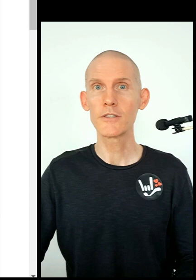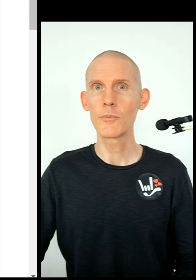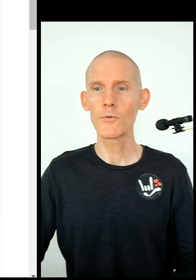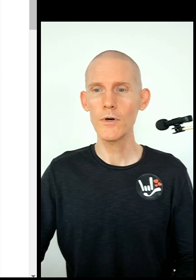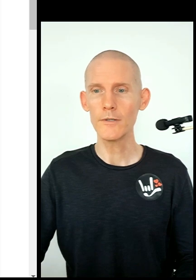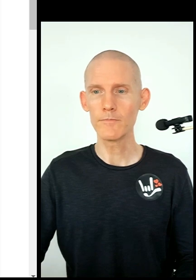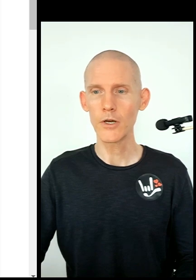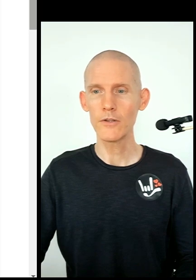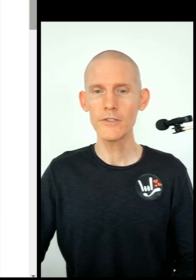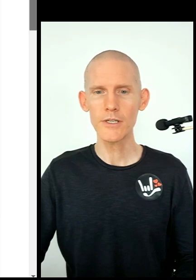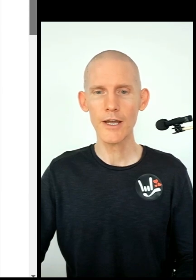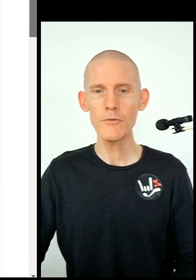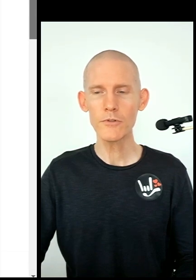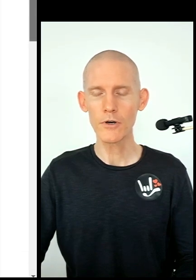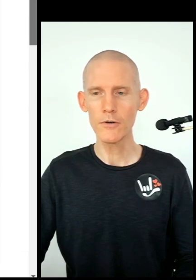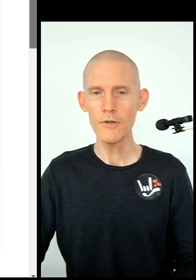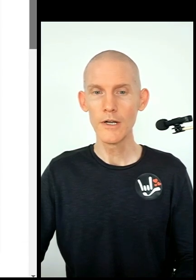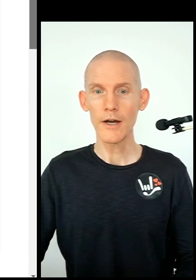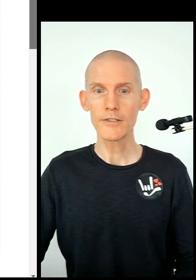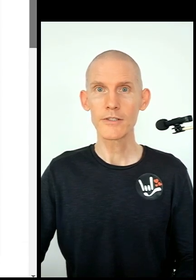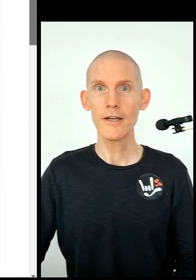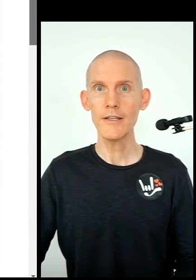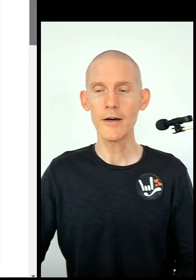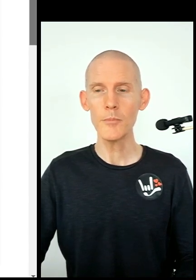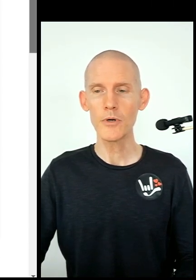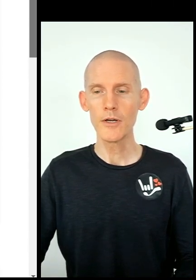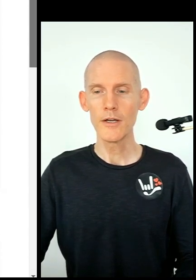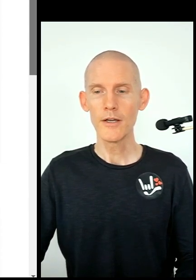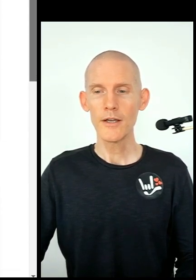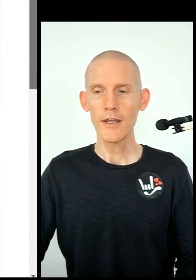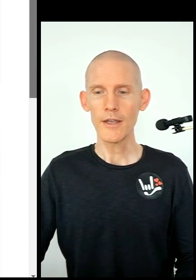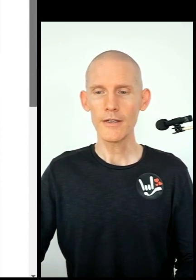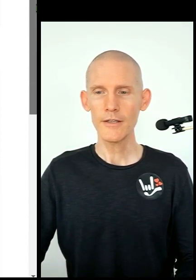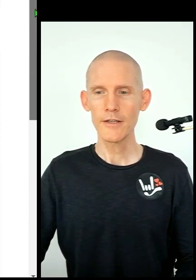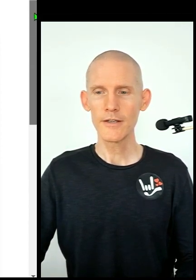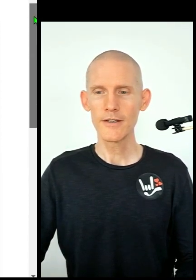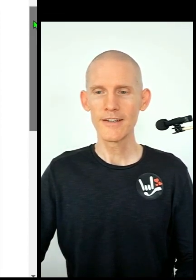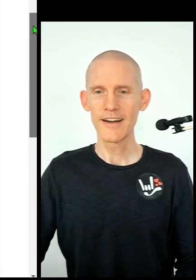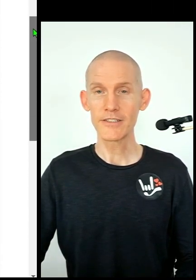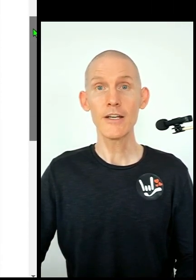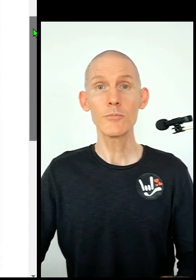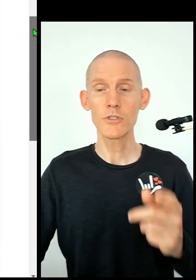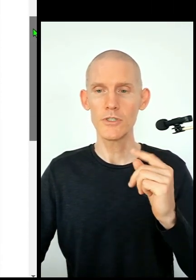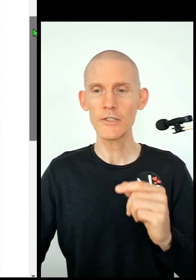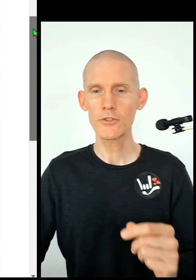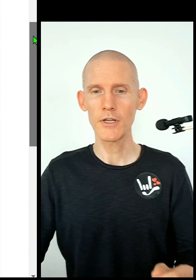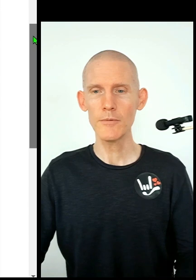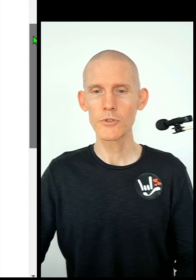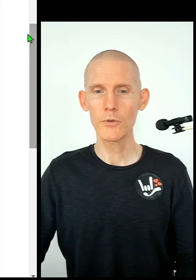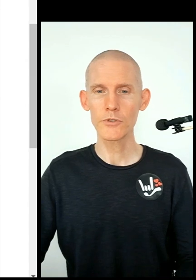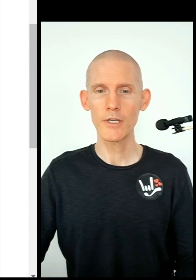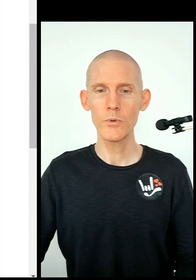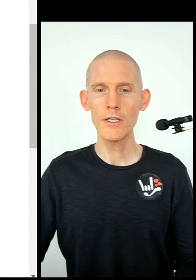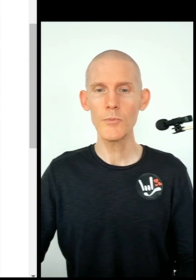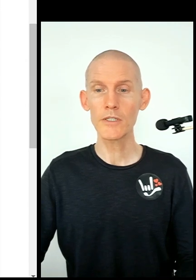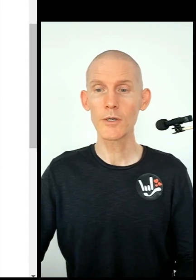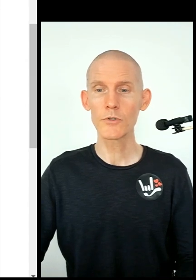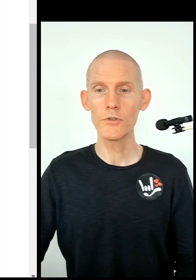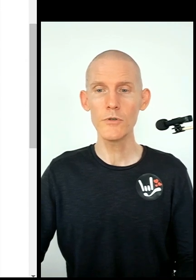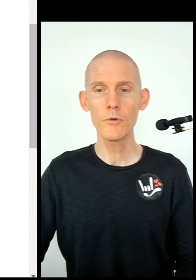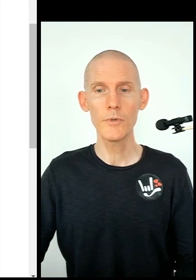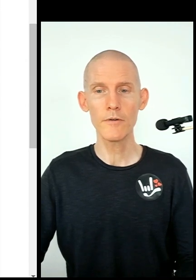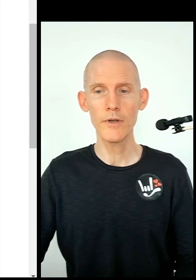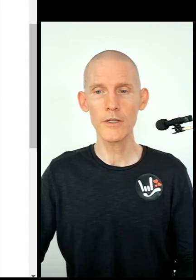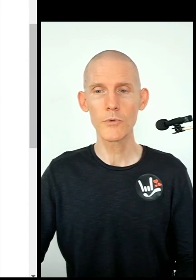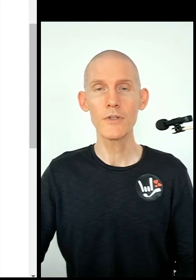Weekly Mix number 1. Now, in this account, though, I signed up, and I signed up just yesterday. So it will say Weekly Mix